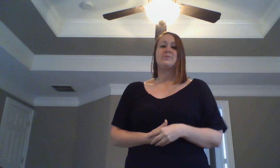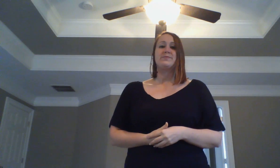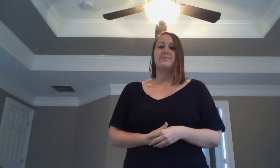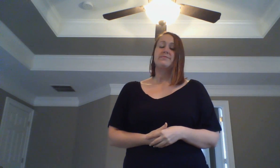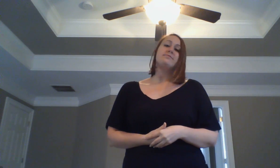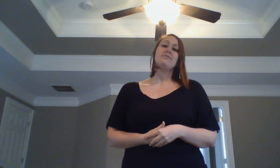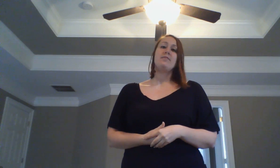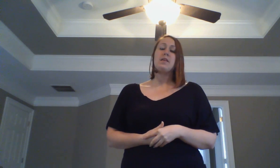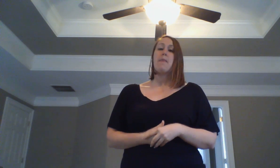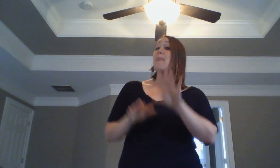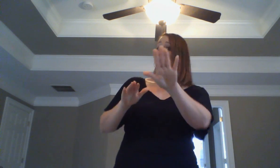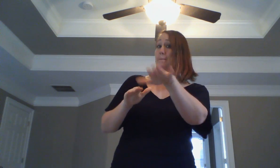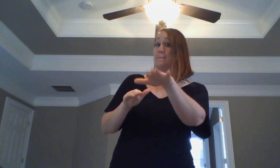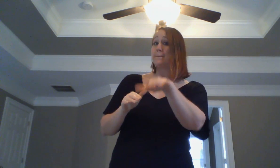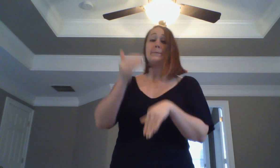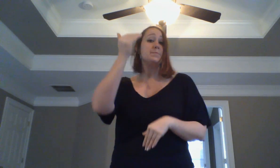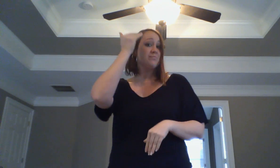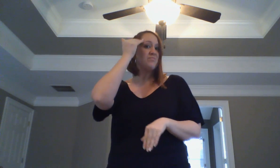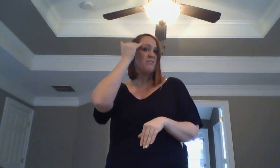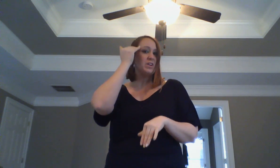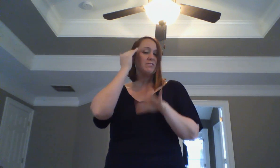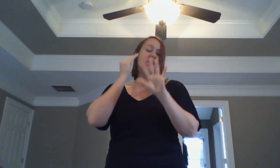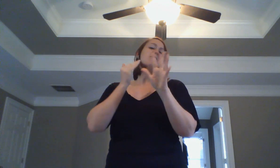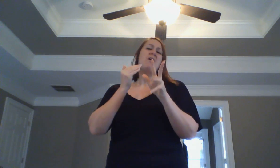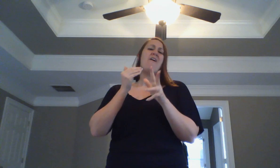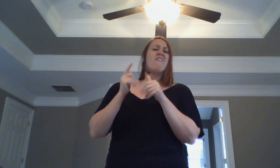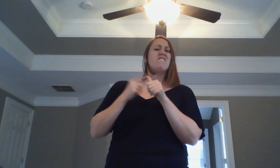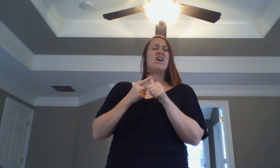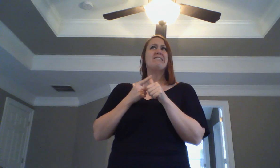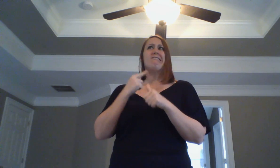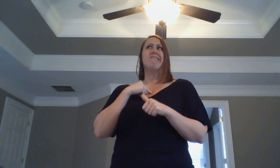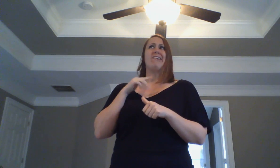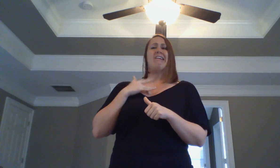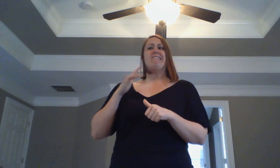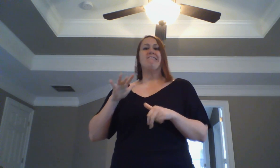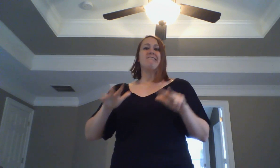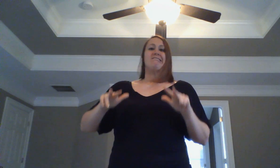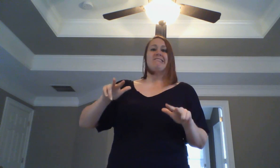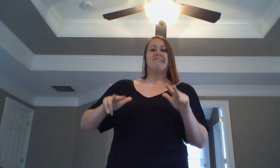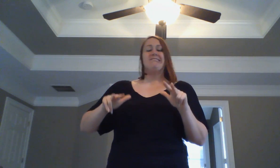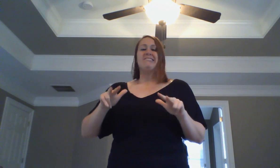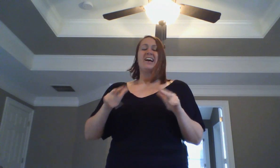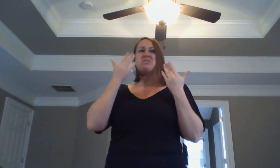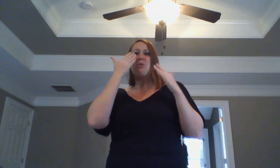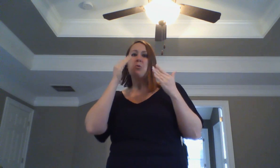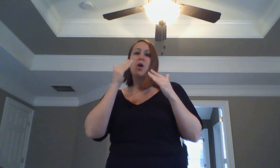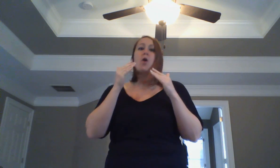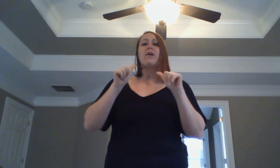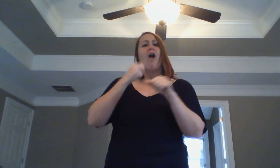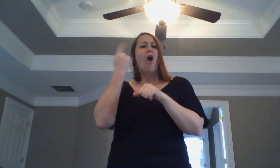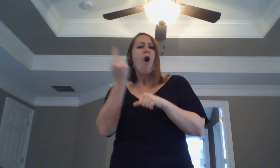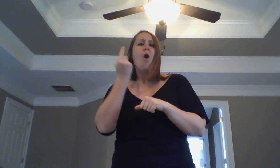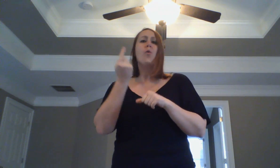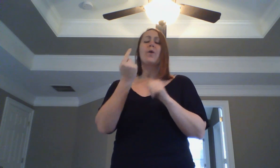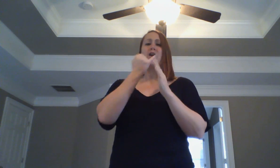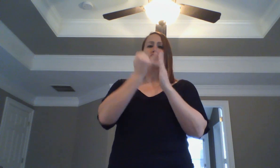And just so you know, if you're a little daunted by this initially, you can always draw the circles. You can always do the number line. And eventually, over time, the more practice